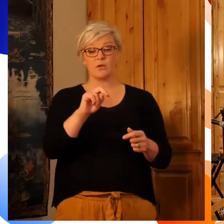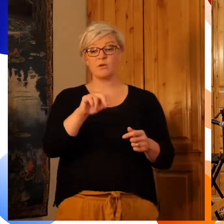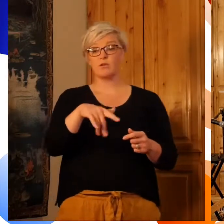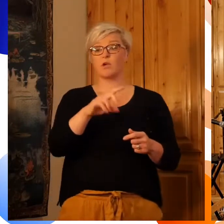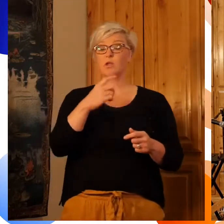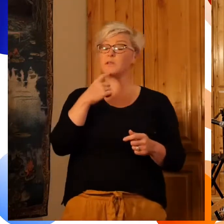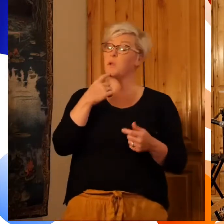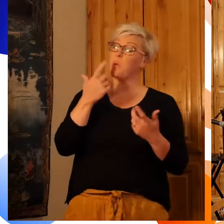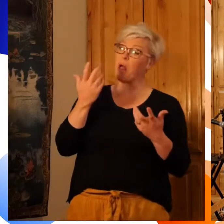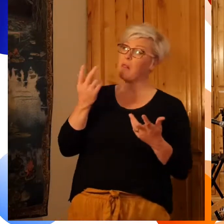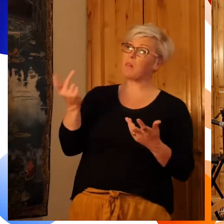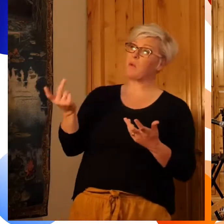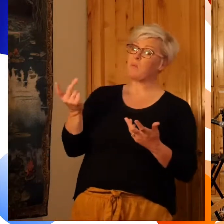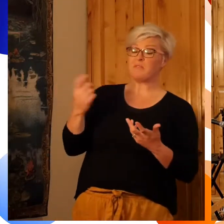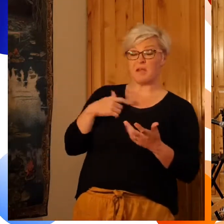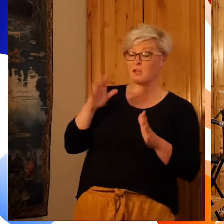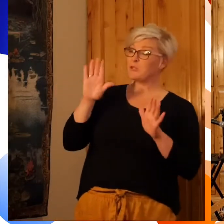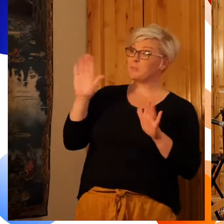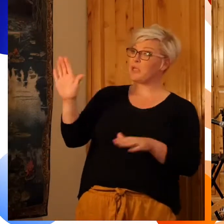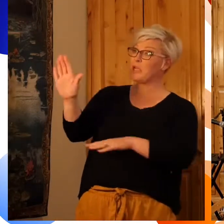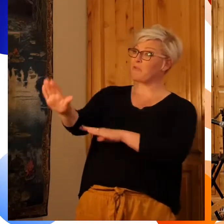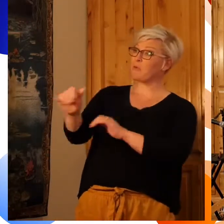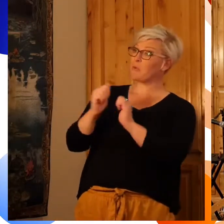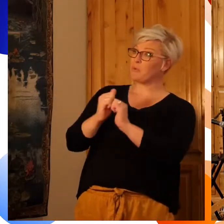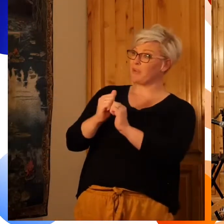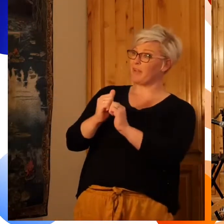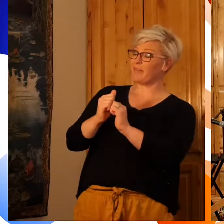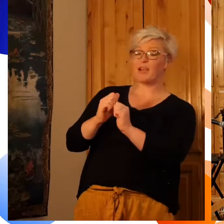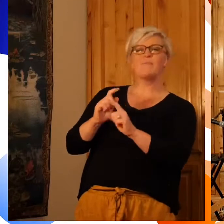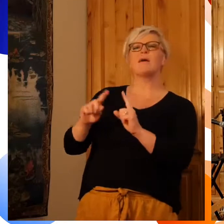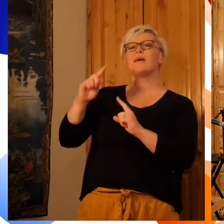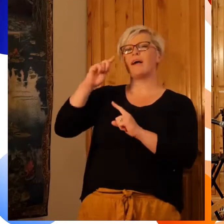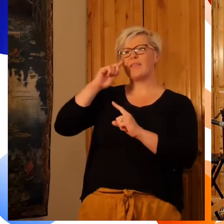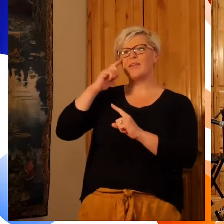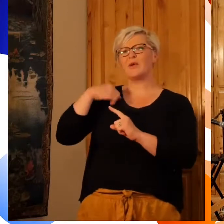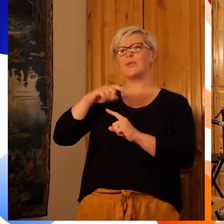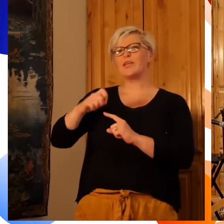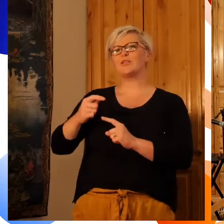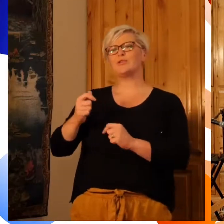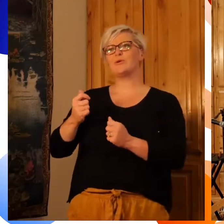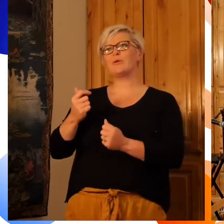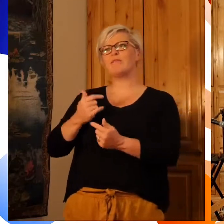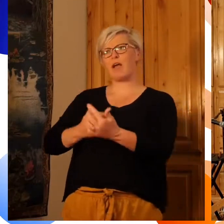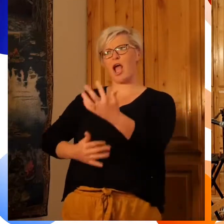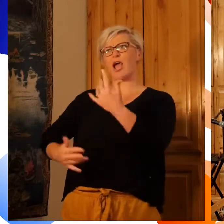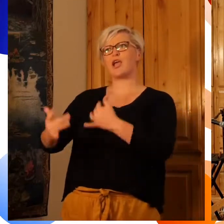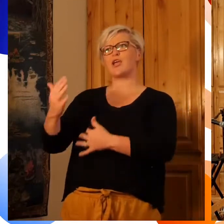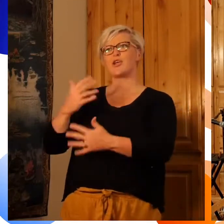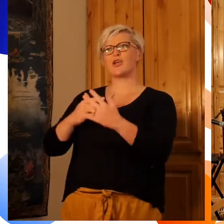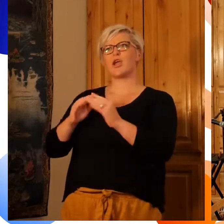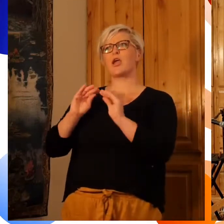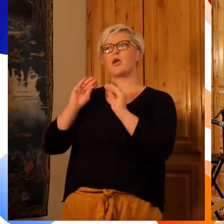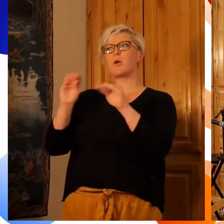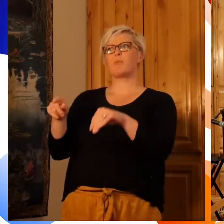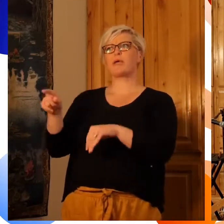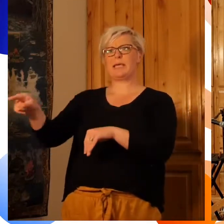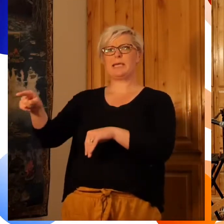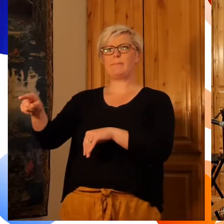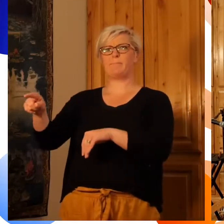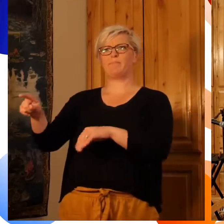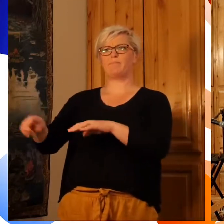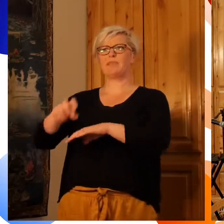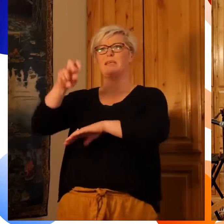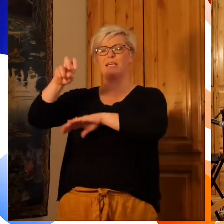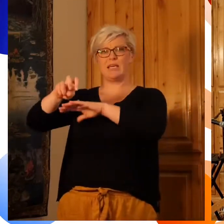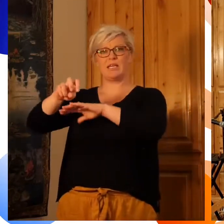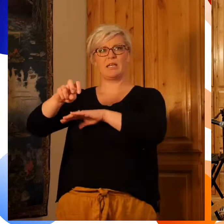splendid afternoon together, but I think we should build a fire and put him on it. And his wife said, oh, and the poor little